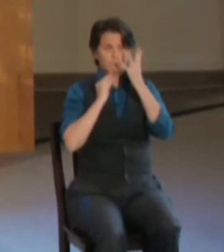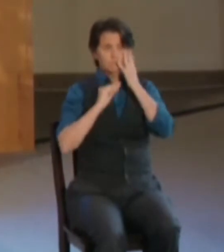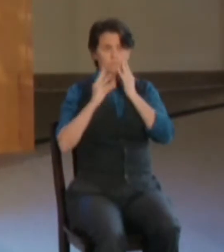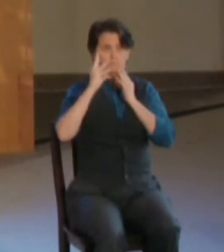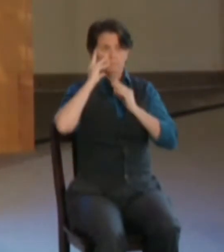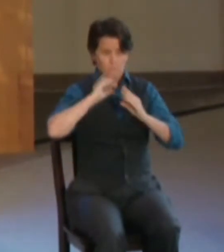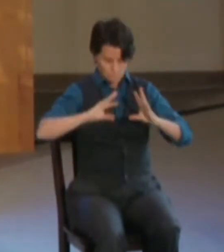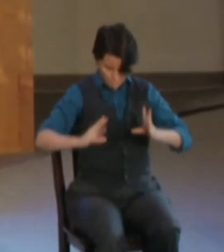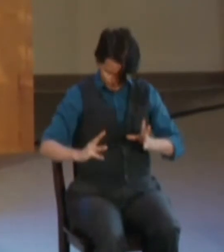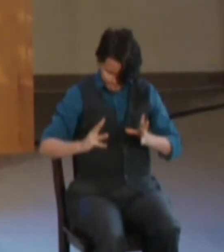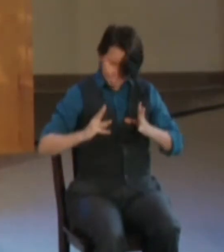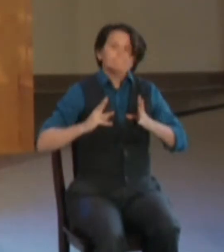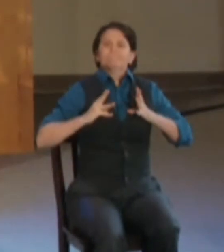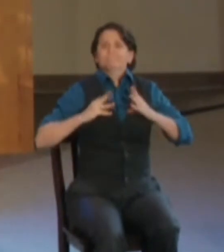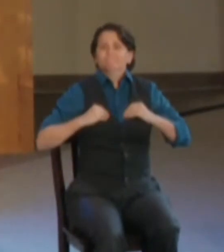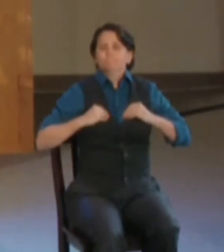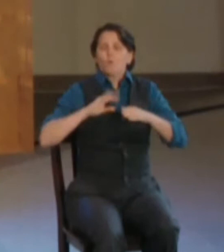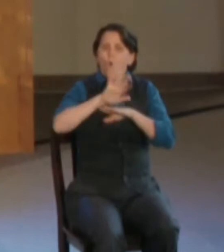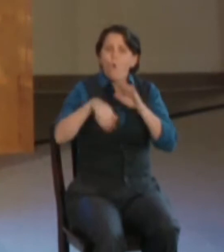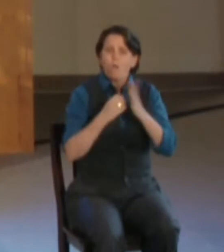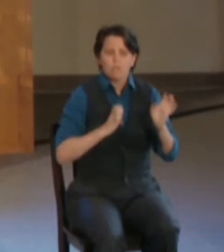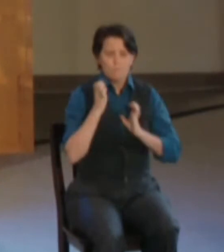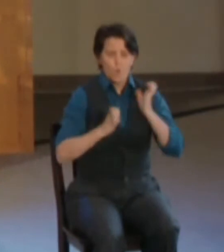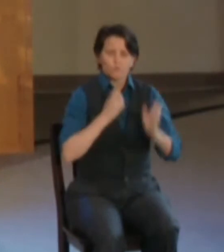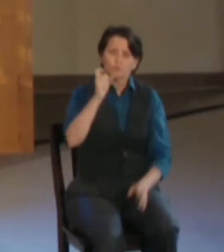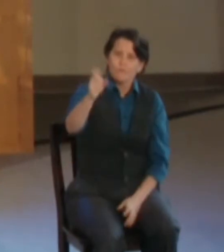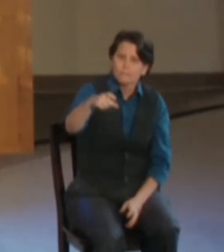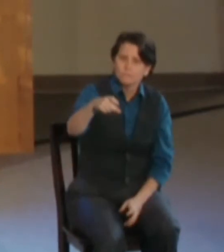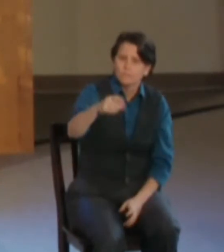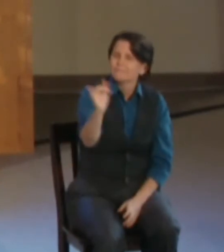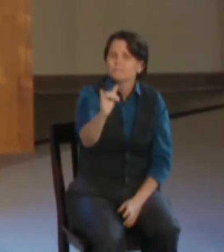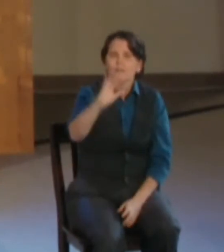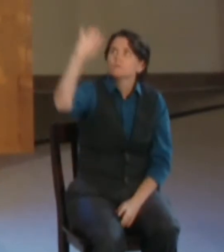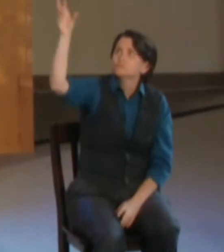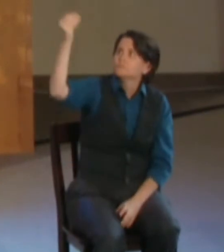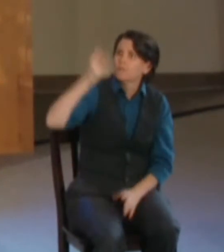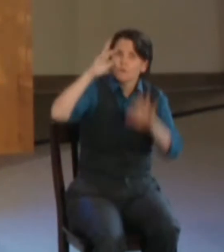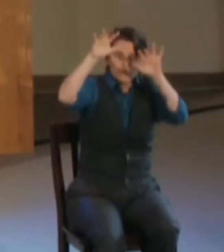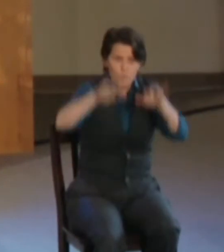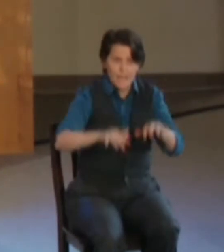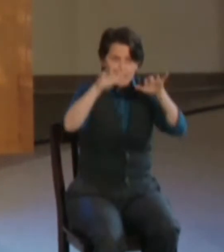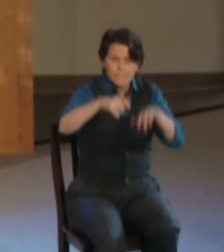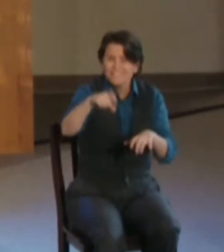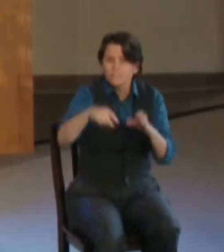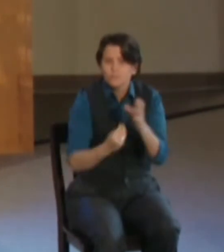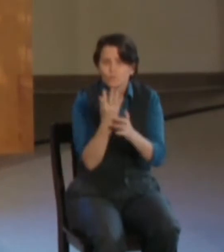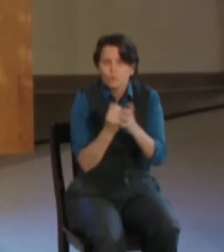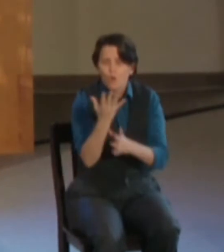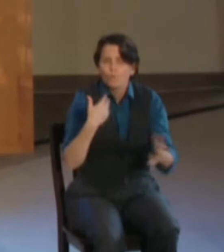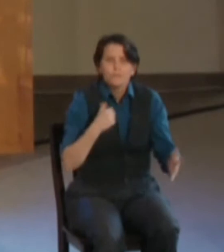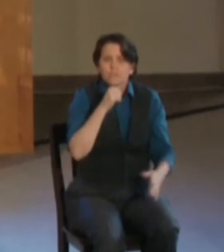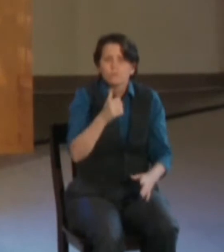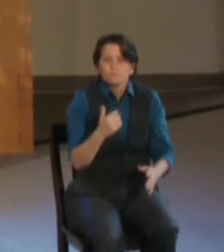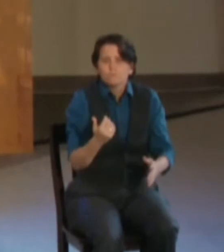acceptable. All emotions are necessary. Just as the rain and sun are necessary, one is not better than the other. We need